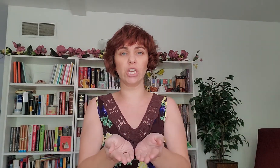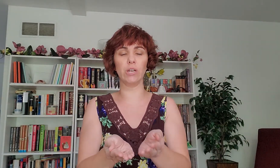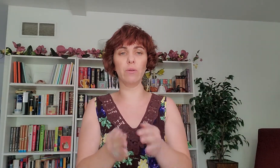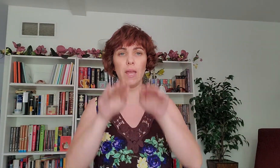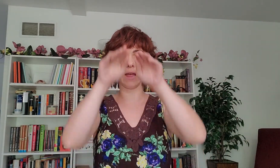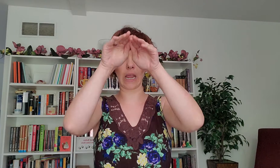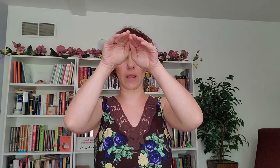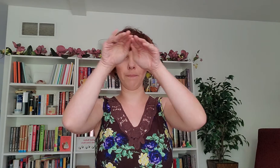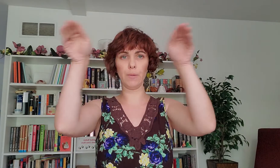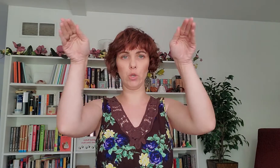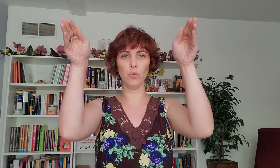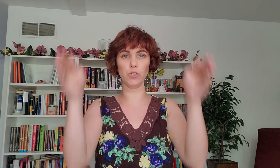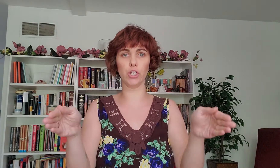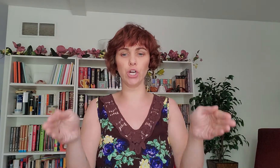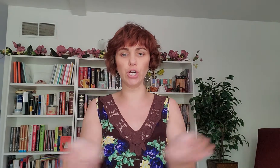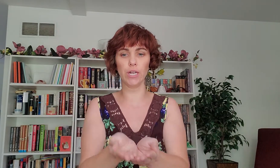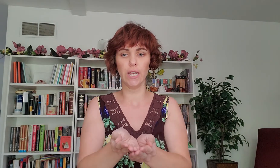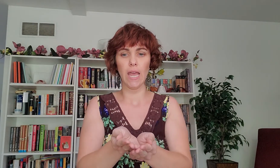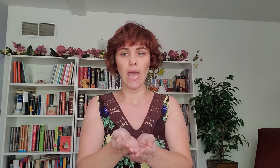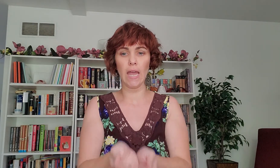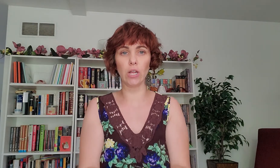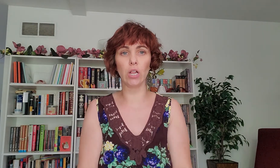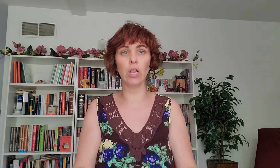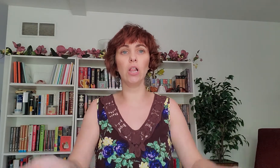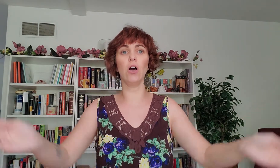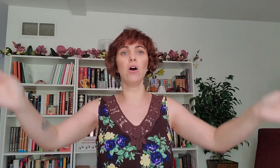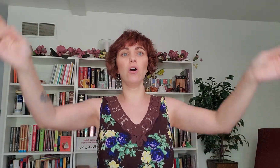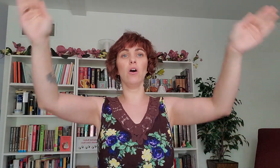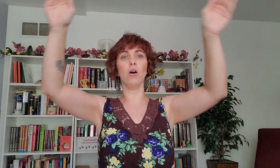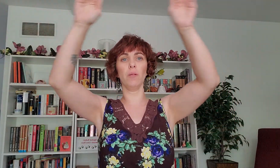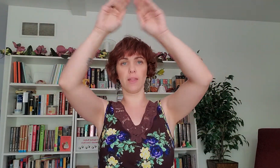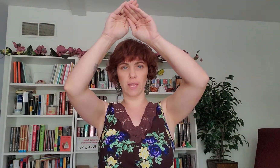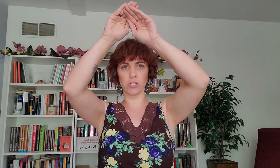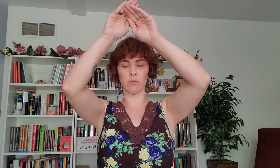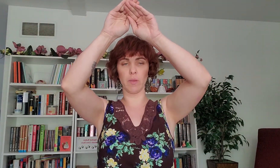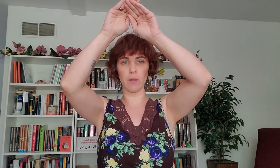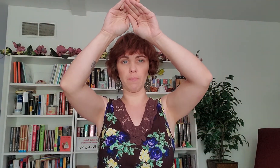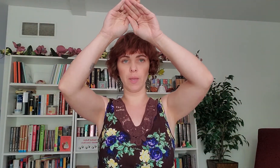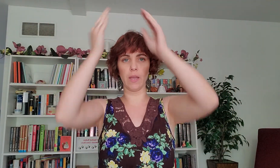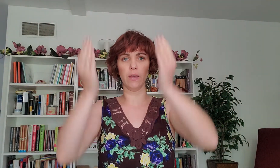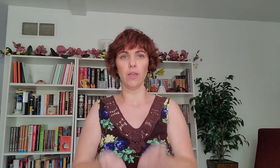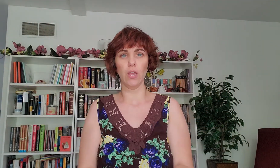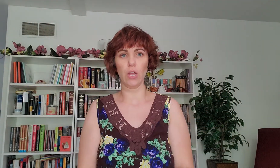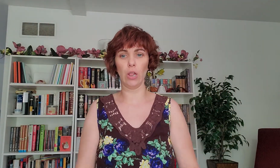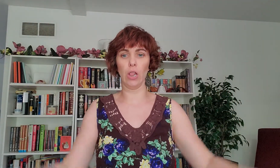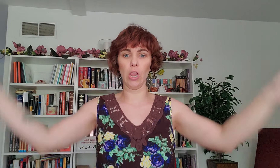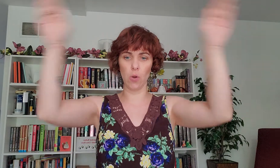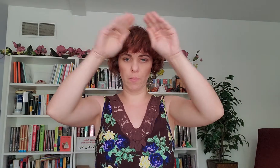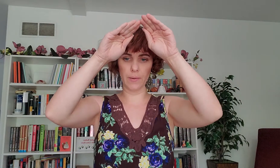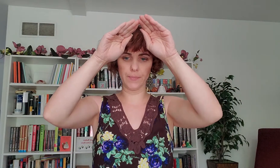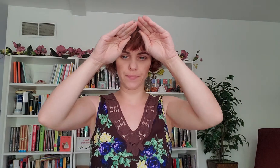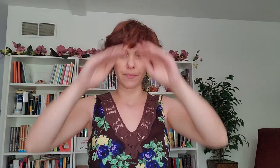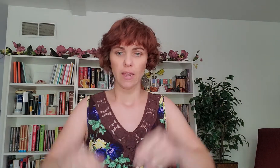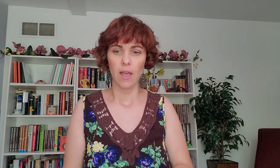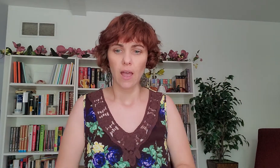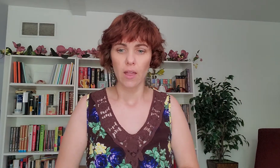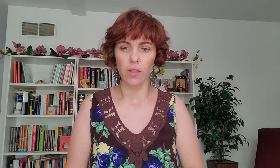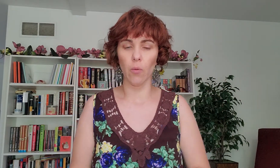information. We make like a computer, and globalization. We make a big globe. So we